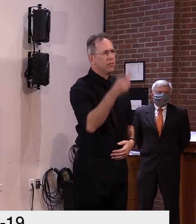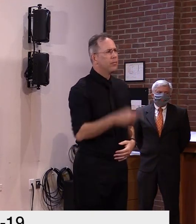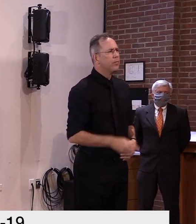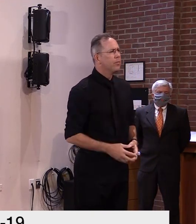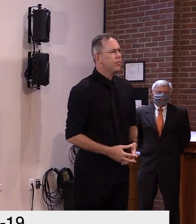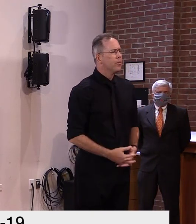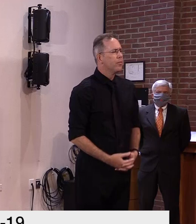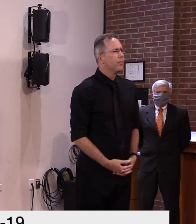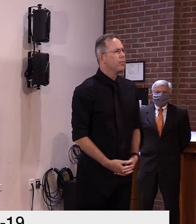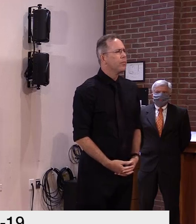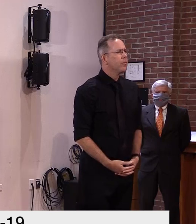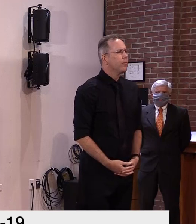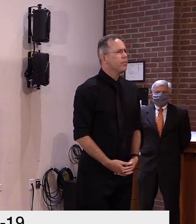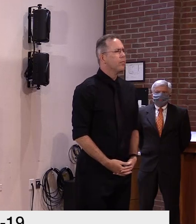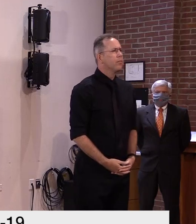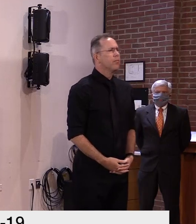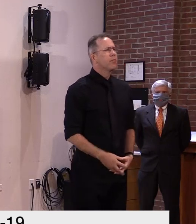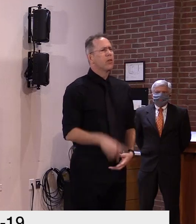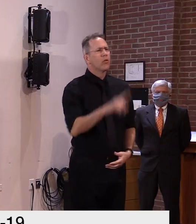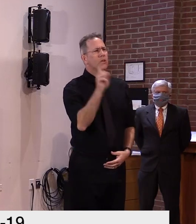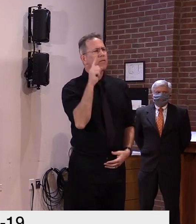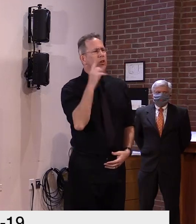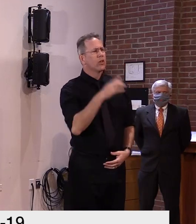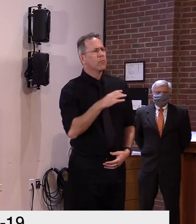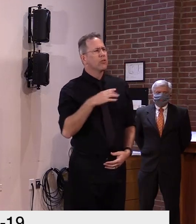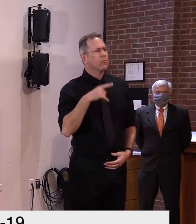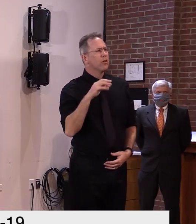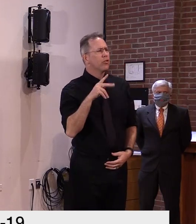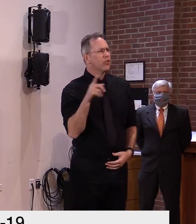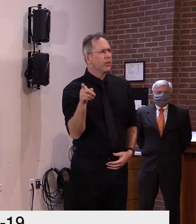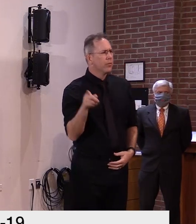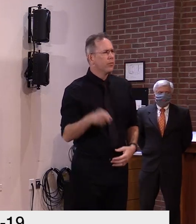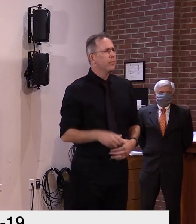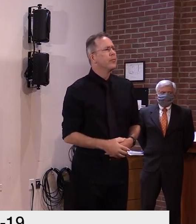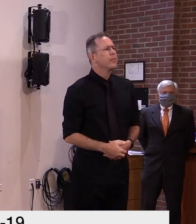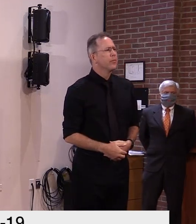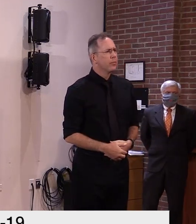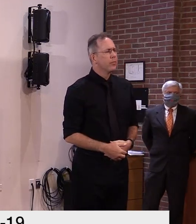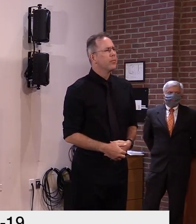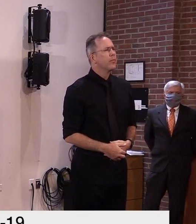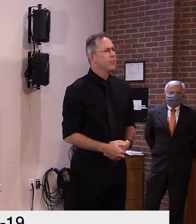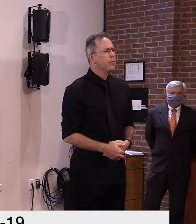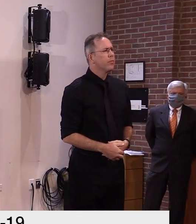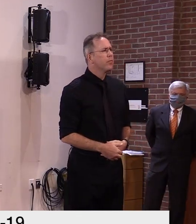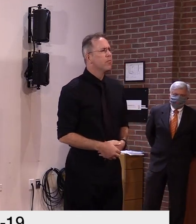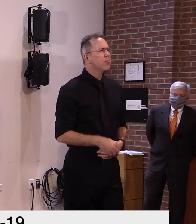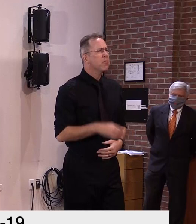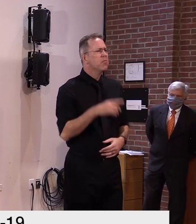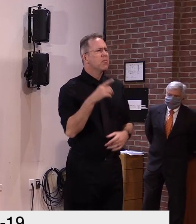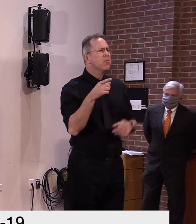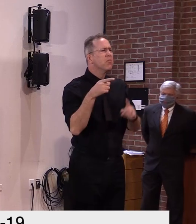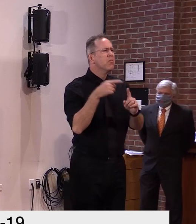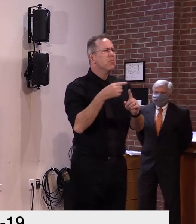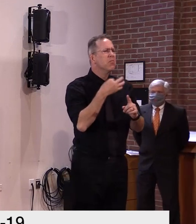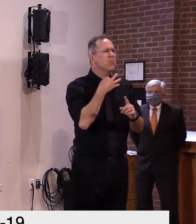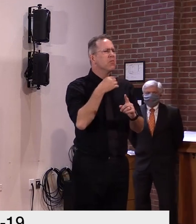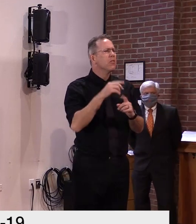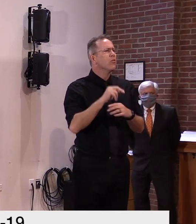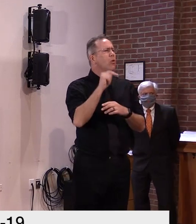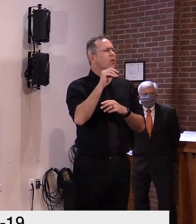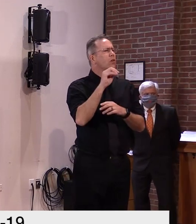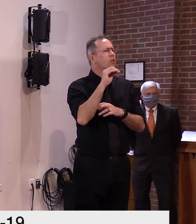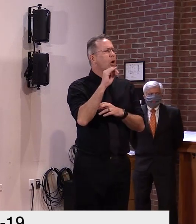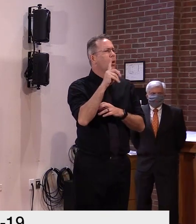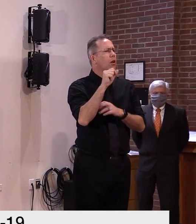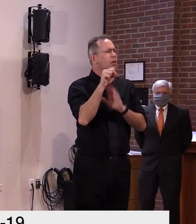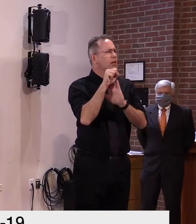You mentioned that North Dakota, for example, they have one of the highest testing per capita rates in the country, but yet